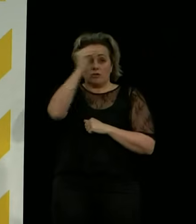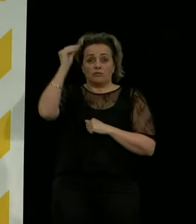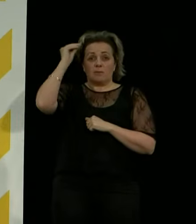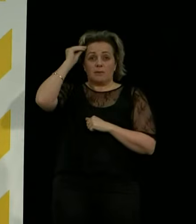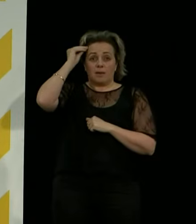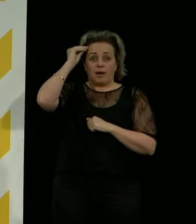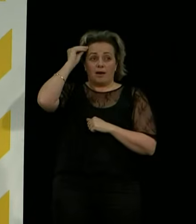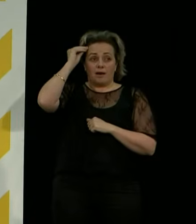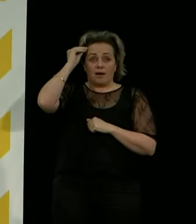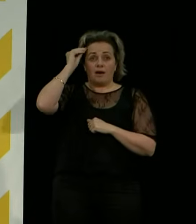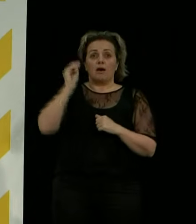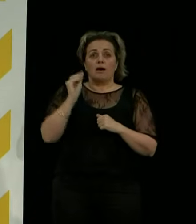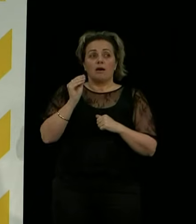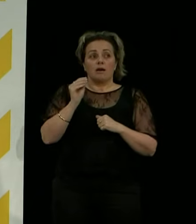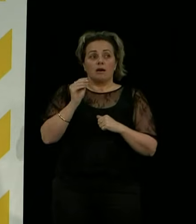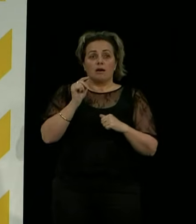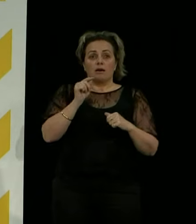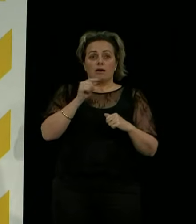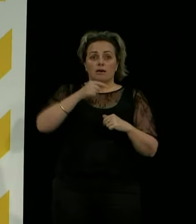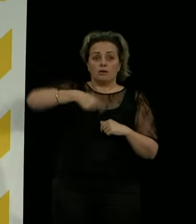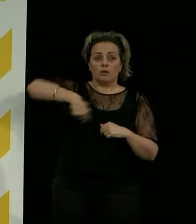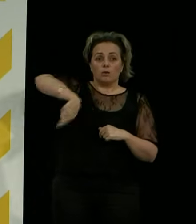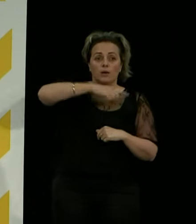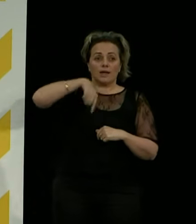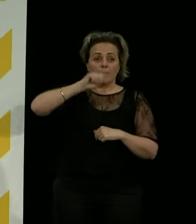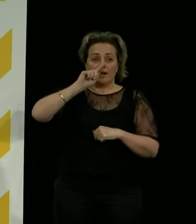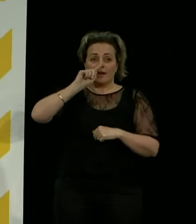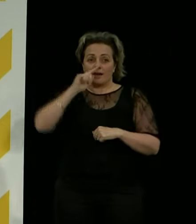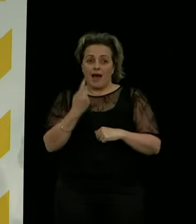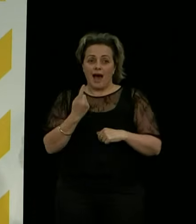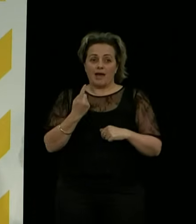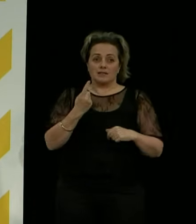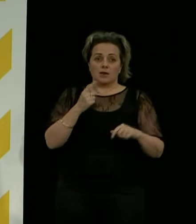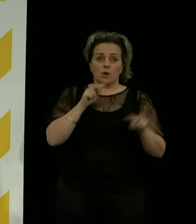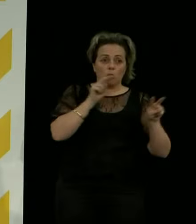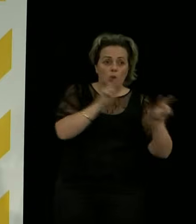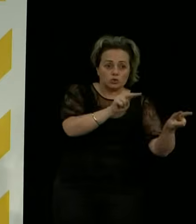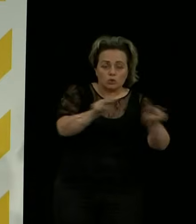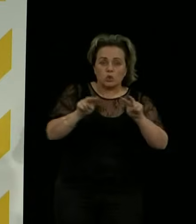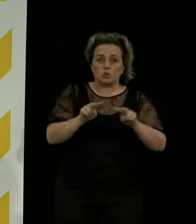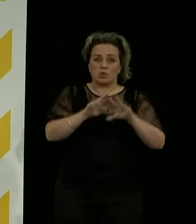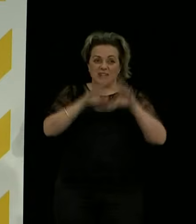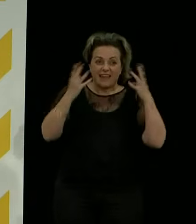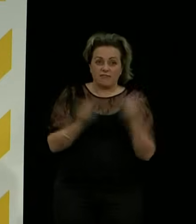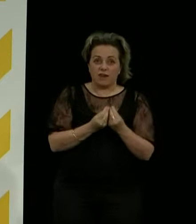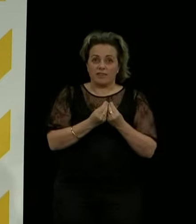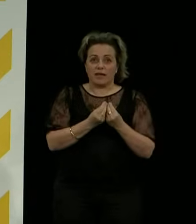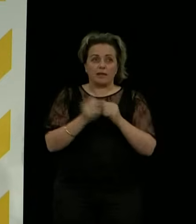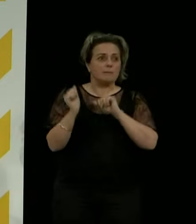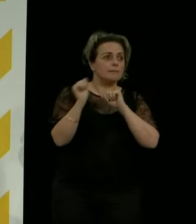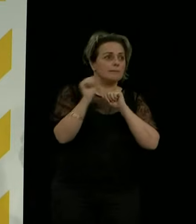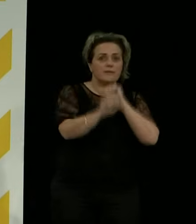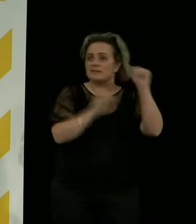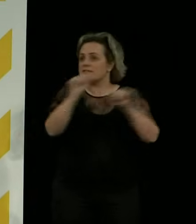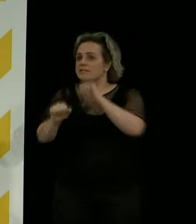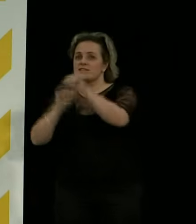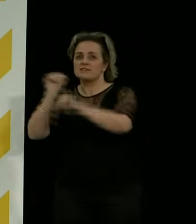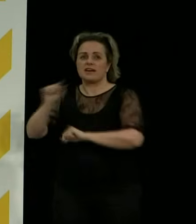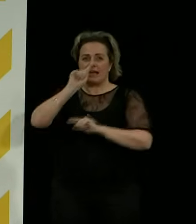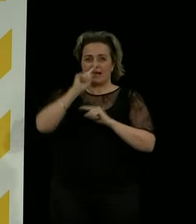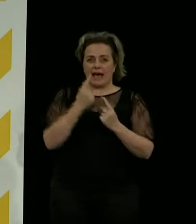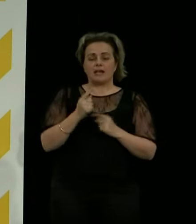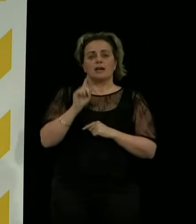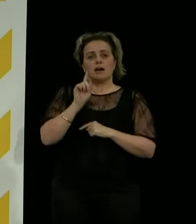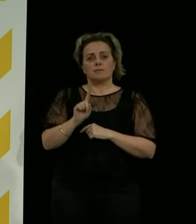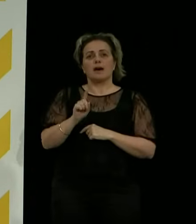because we can't police it aggressively is not a reason for us not to allow, under this guidance, the